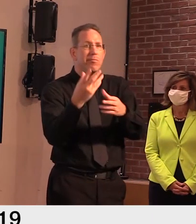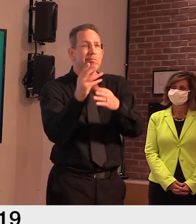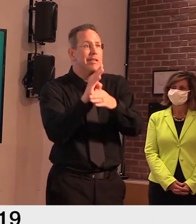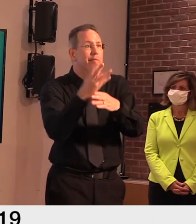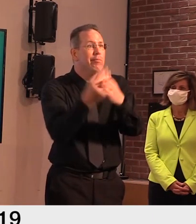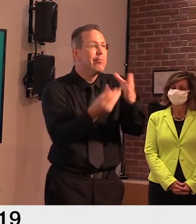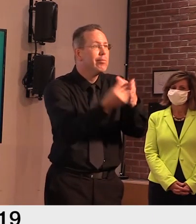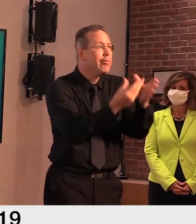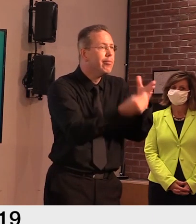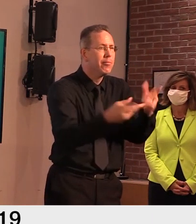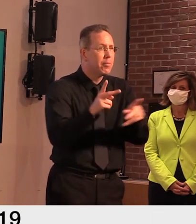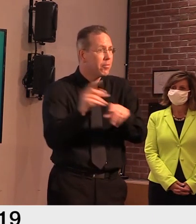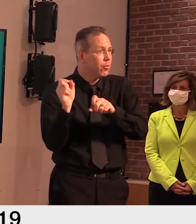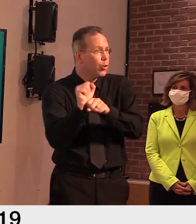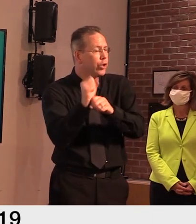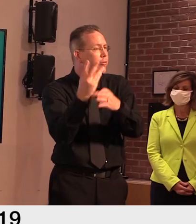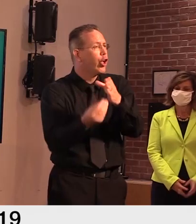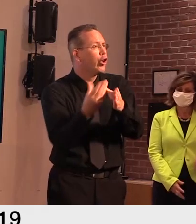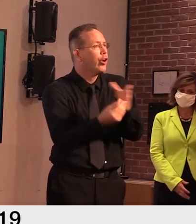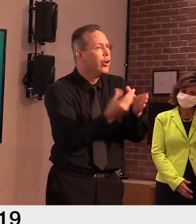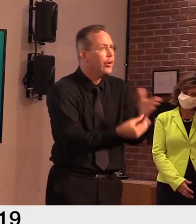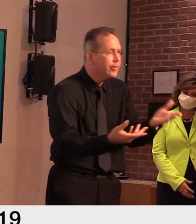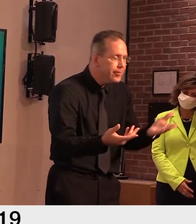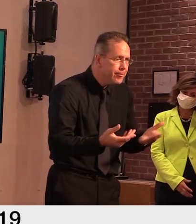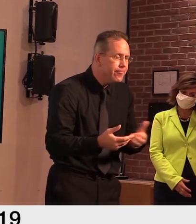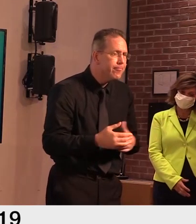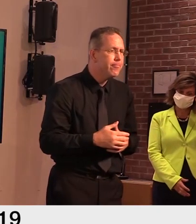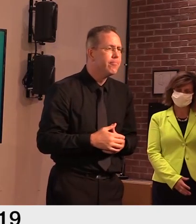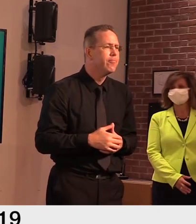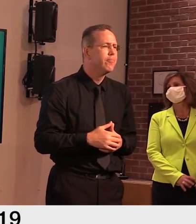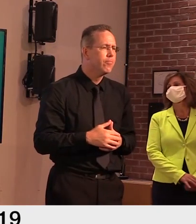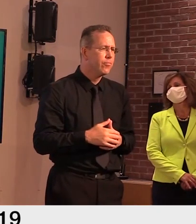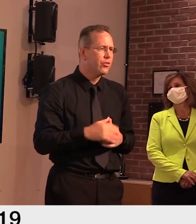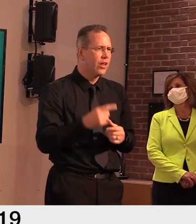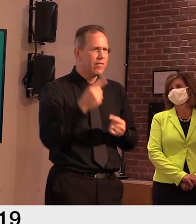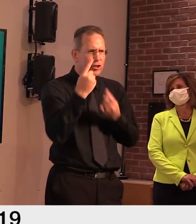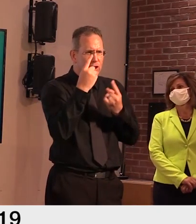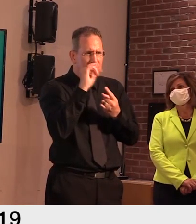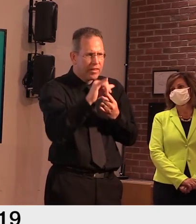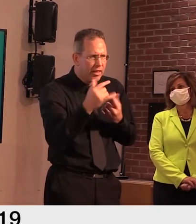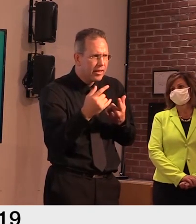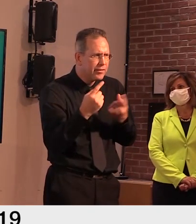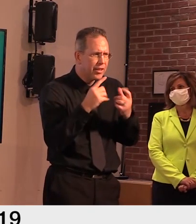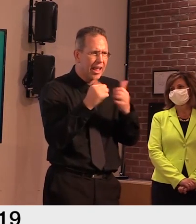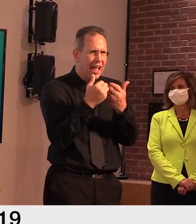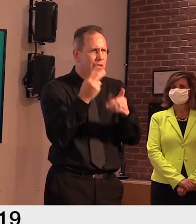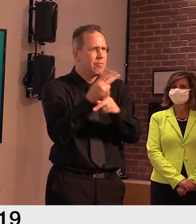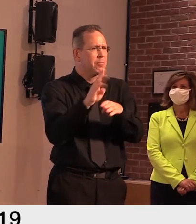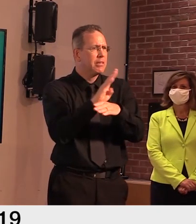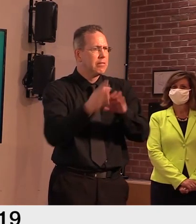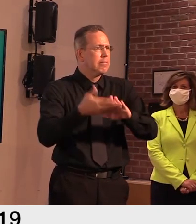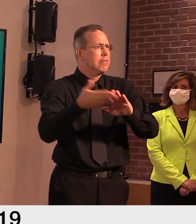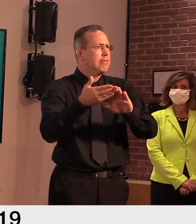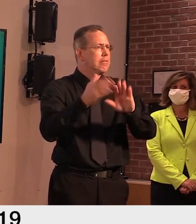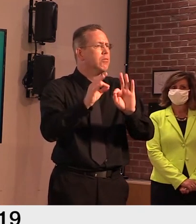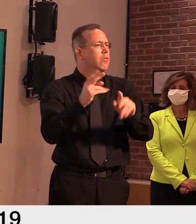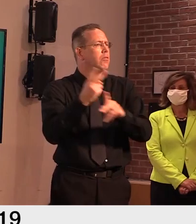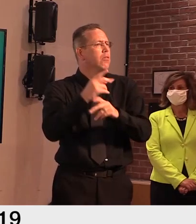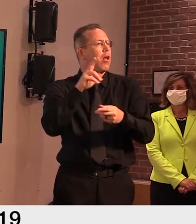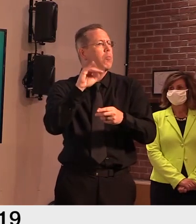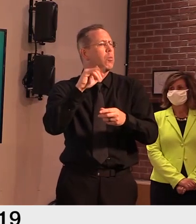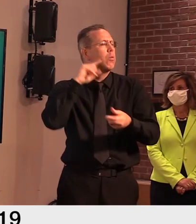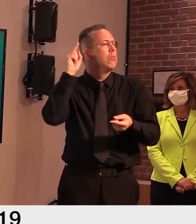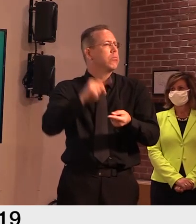businesses that are in desperate need, that they won't be there to provide for the opportunities, the jobs